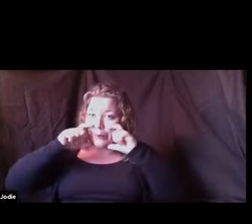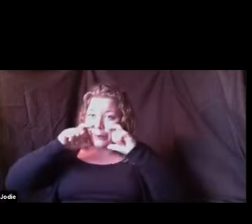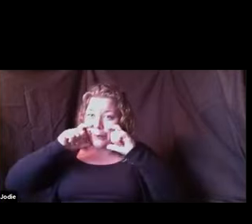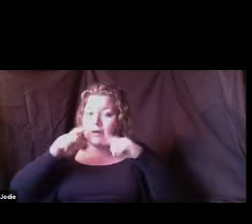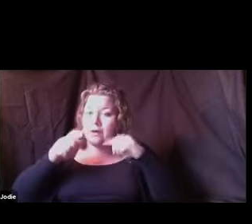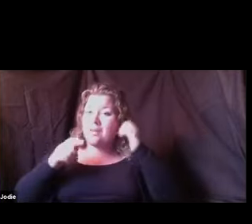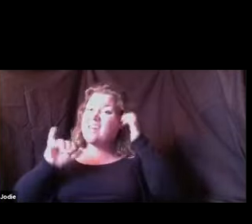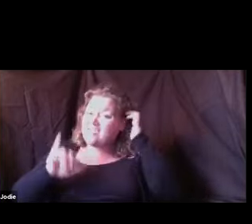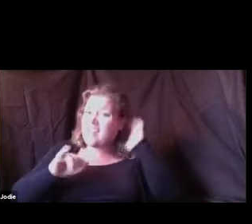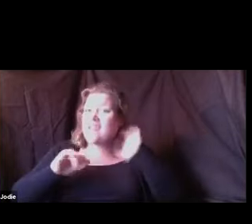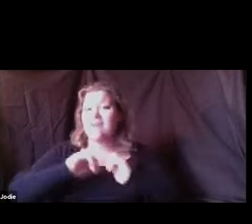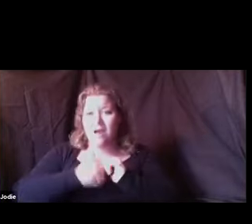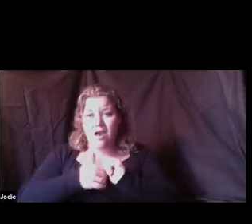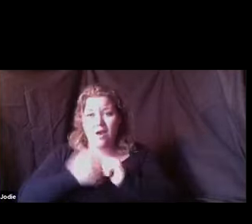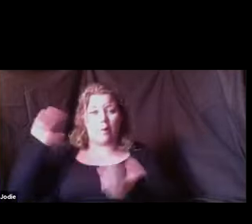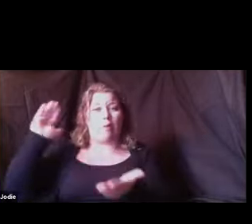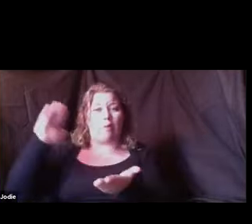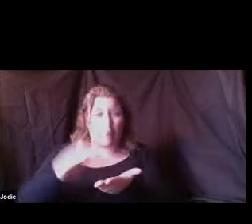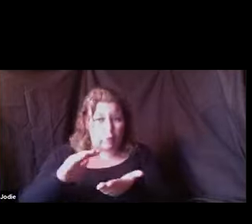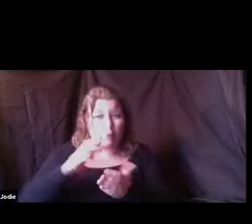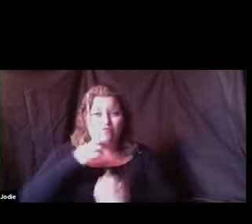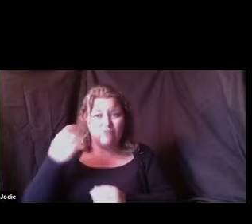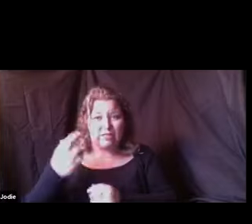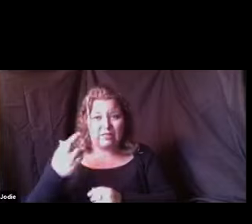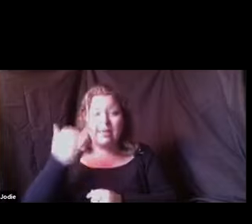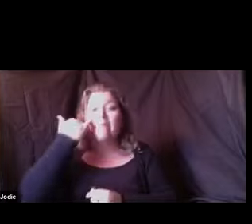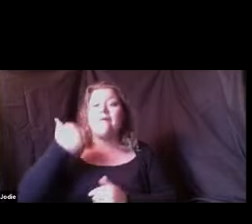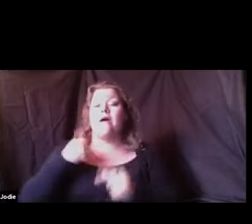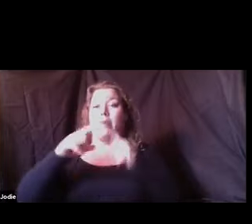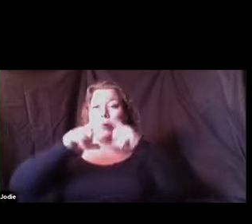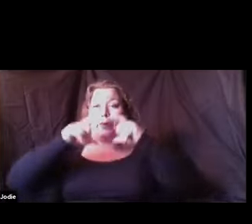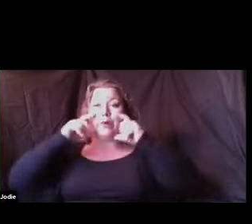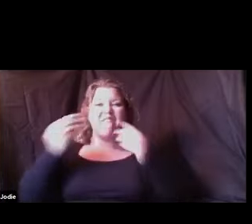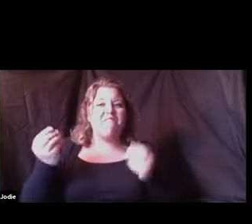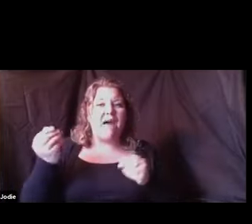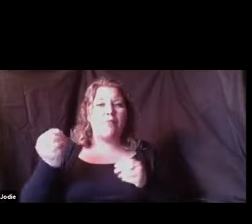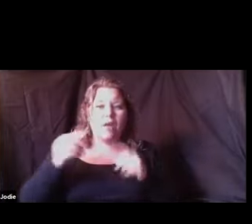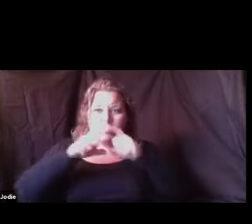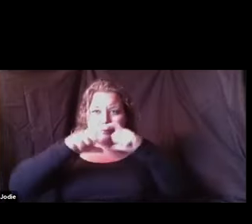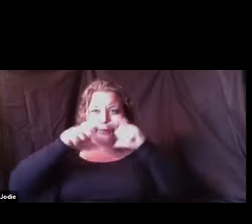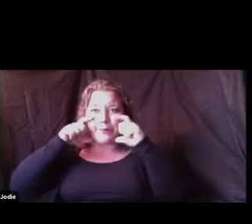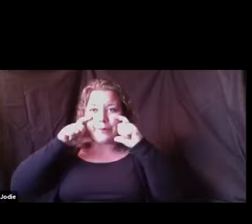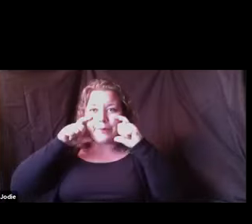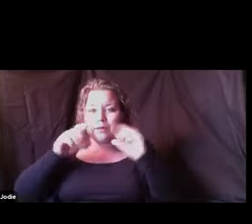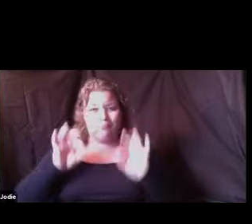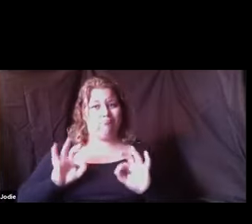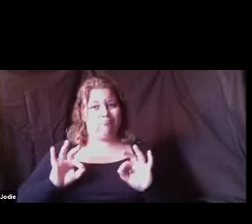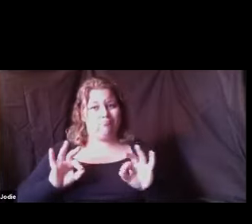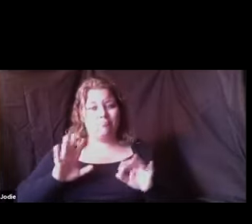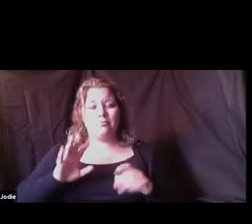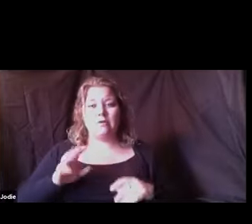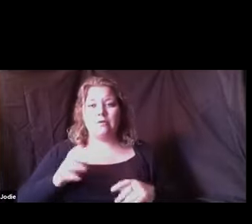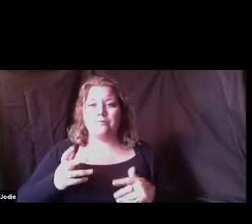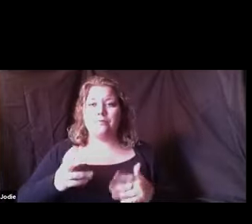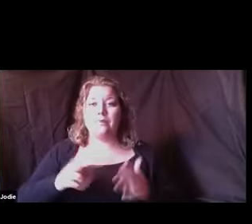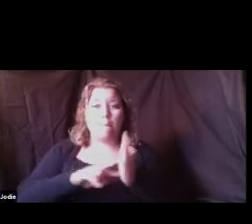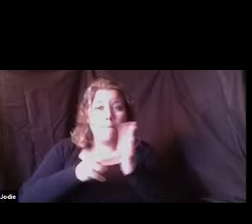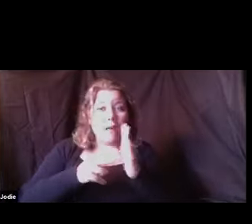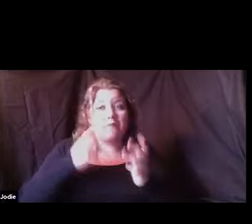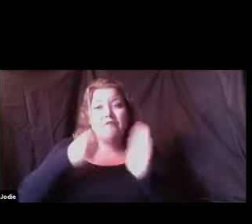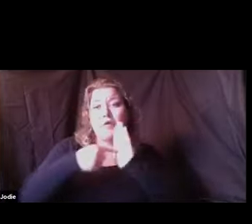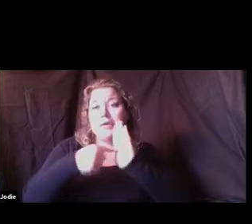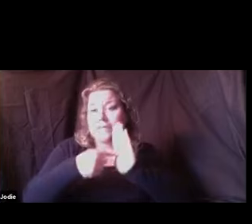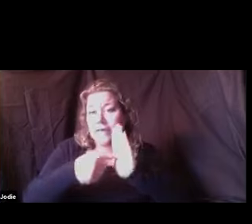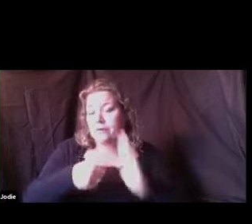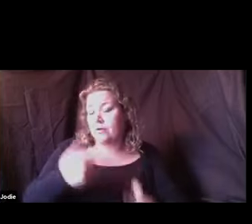when individuals wear fabric face coverings. So that is basically, if I was somebody